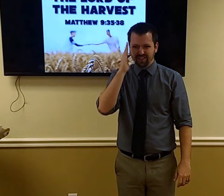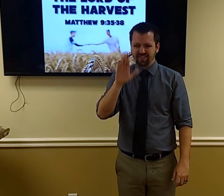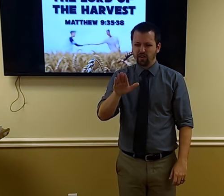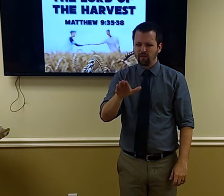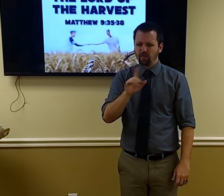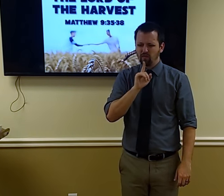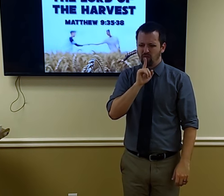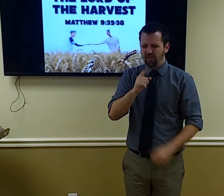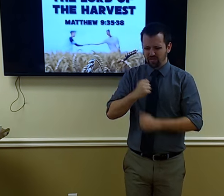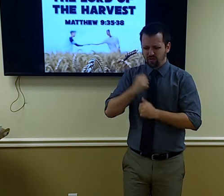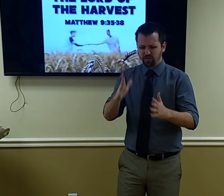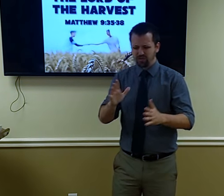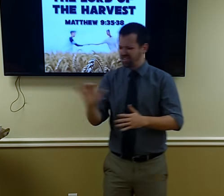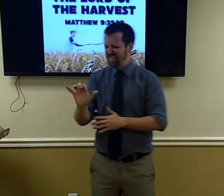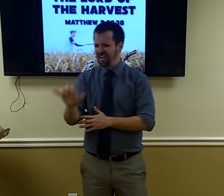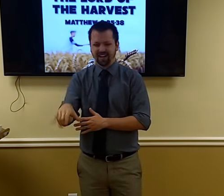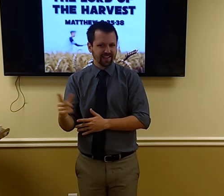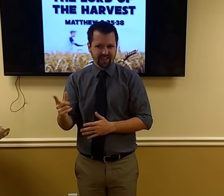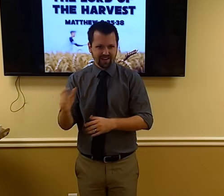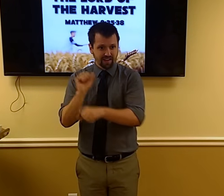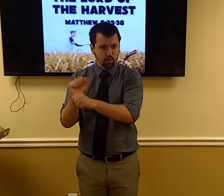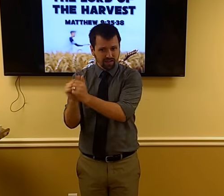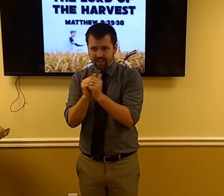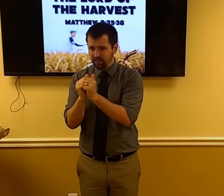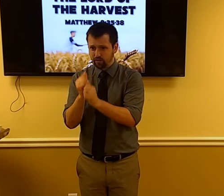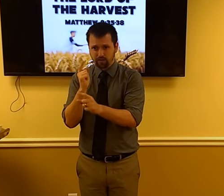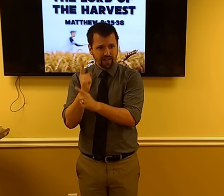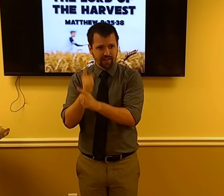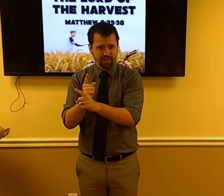So really, soldiers, not like that. Work together, right?